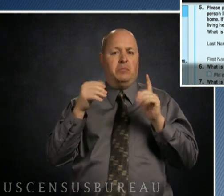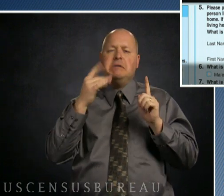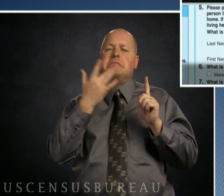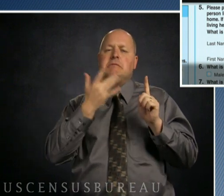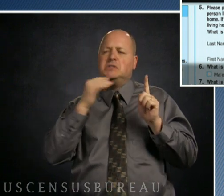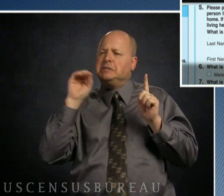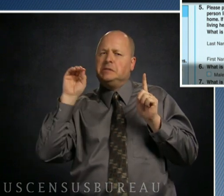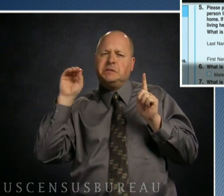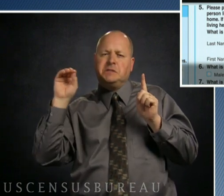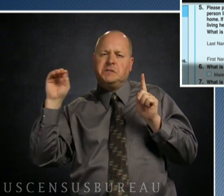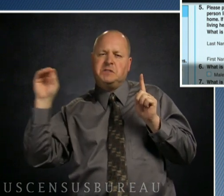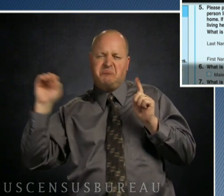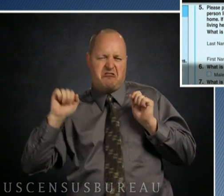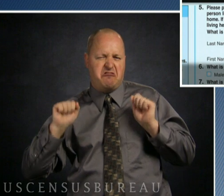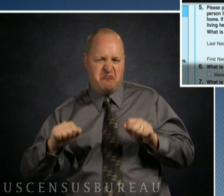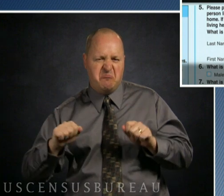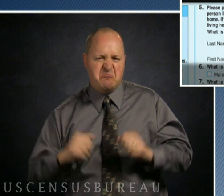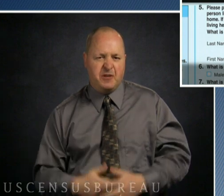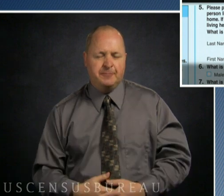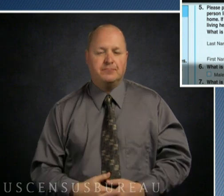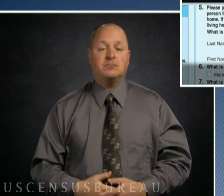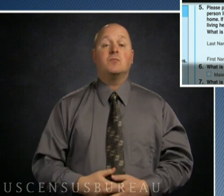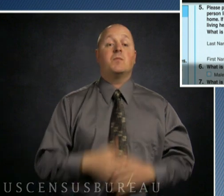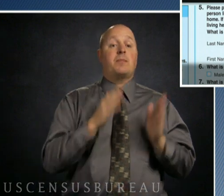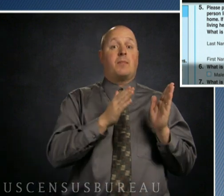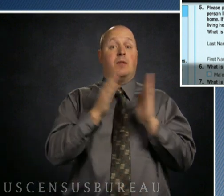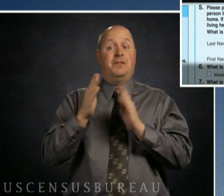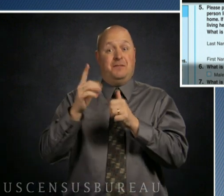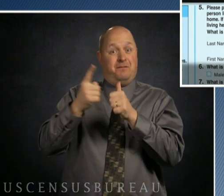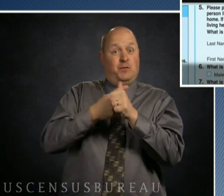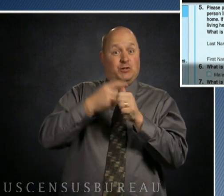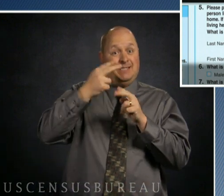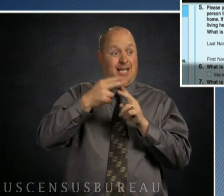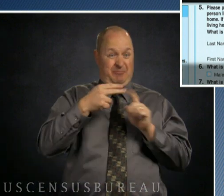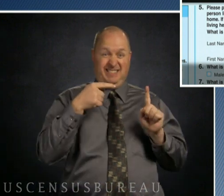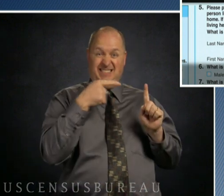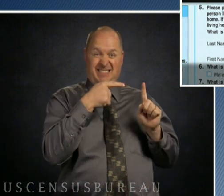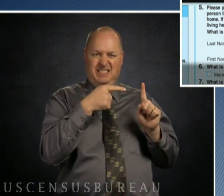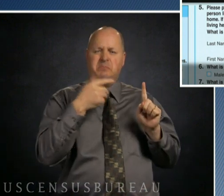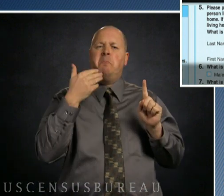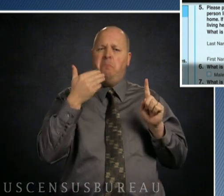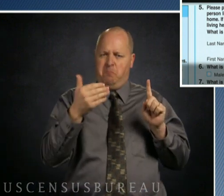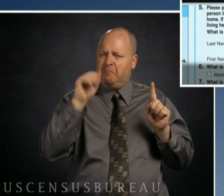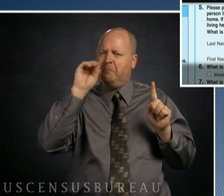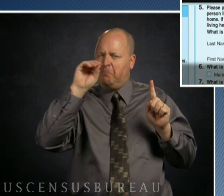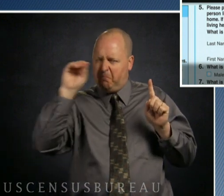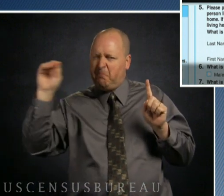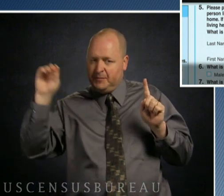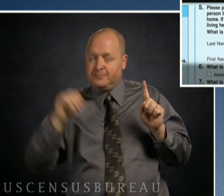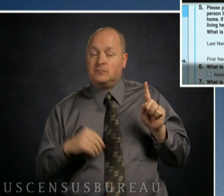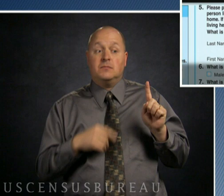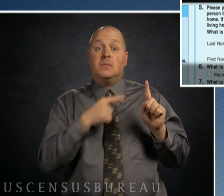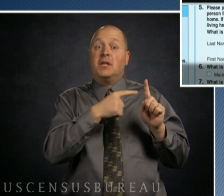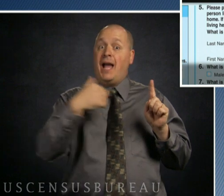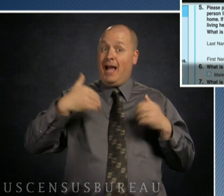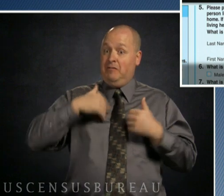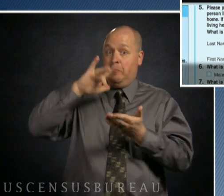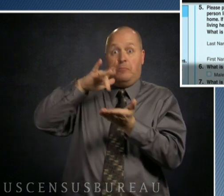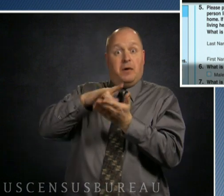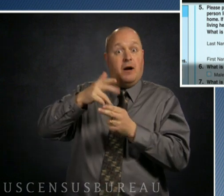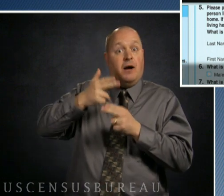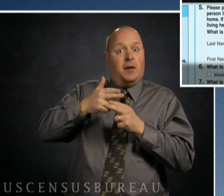the last box. Then print Person 1's first name. If Person 1 has a